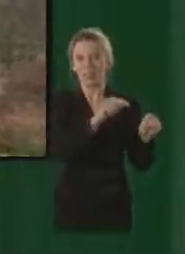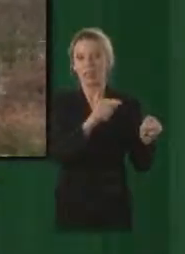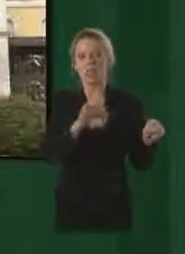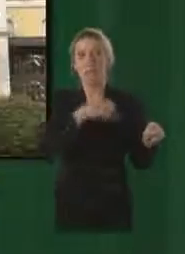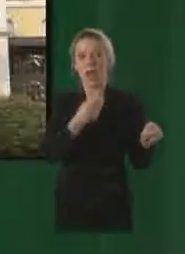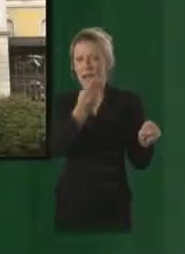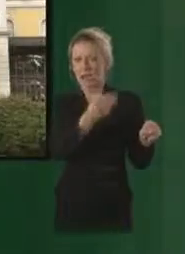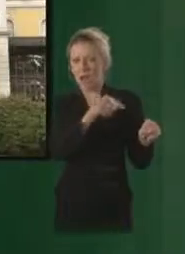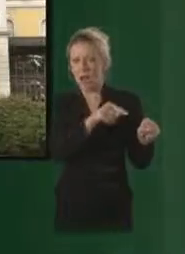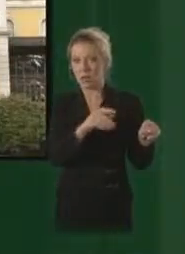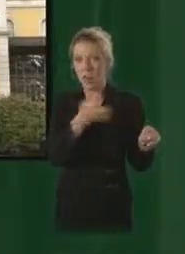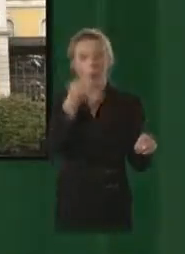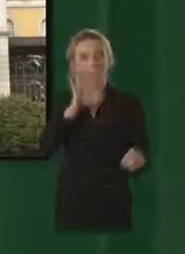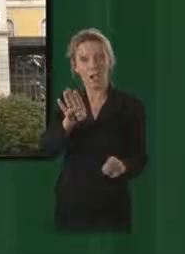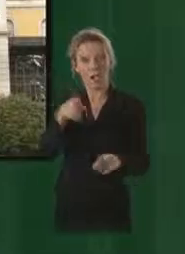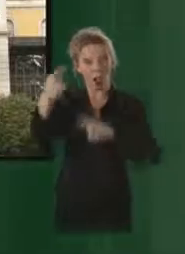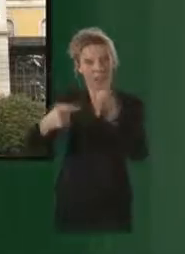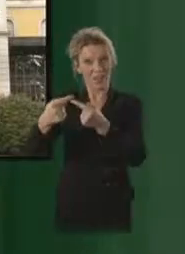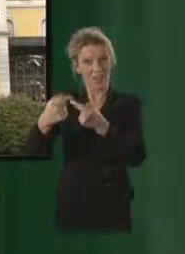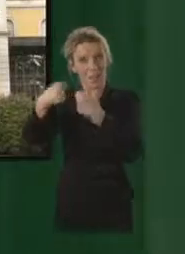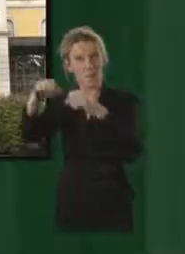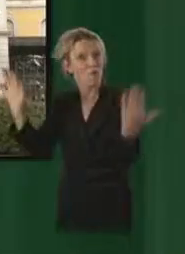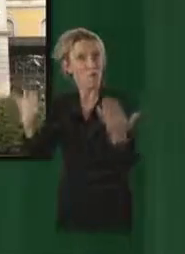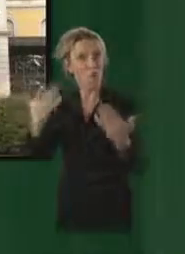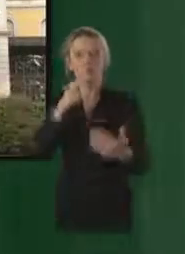in France, developed in Belgium and built in Great Britain.